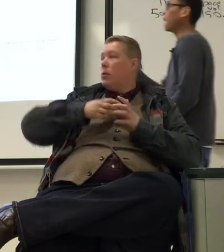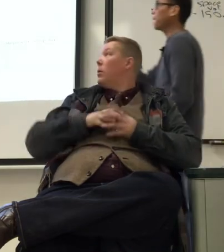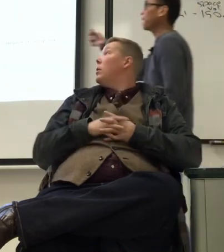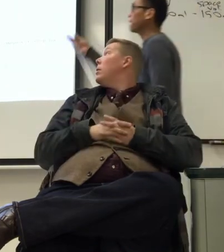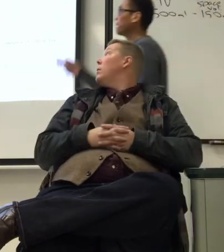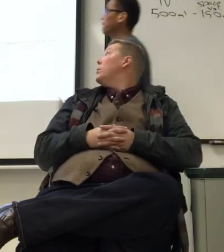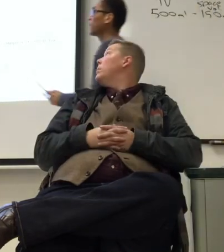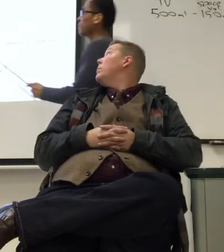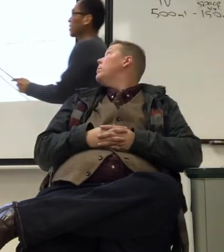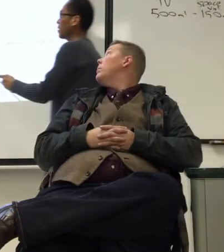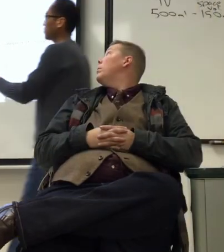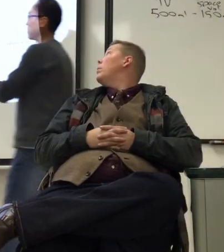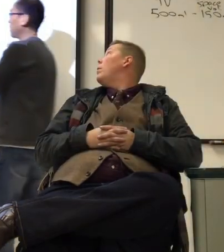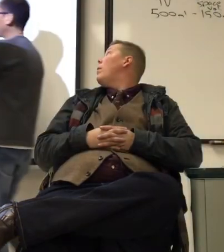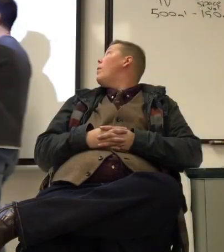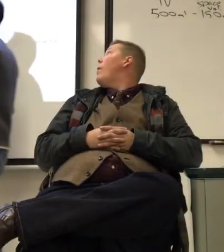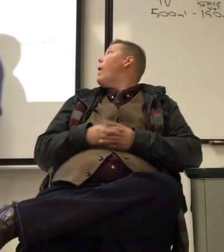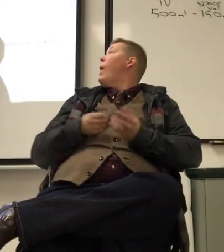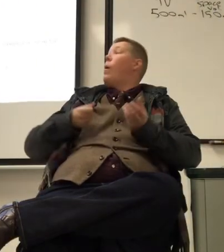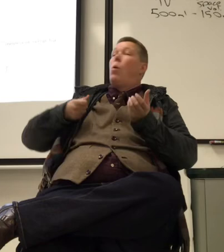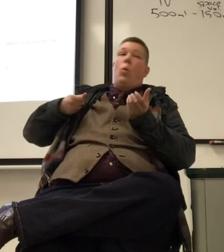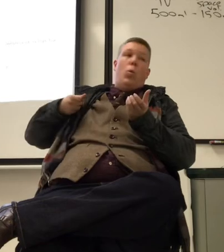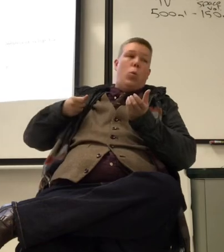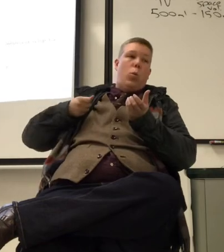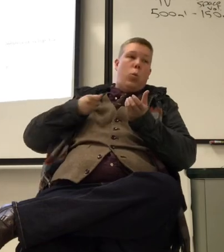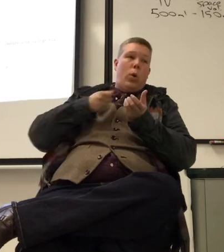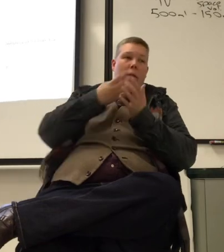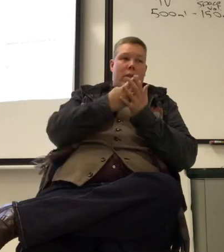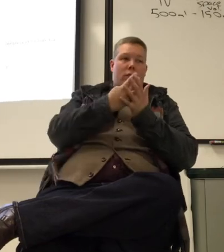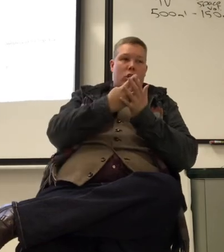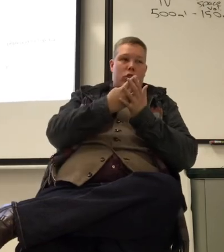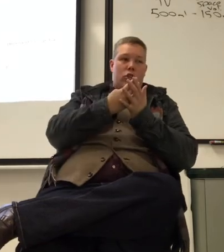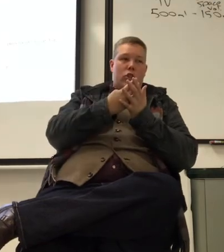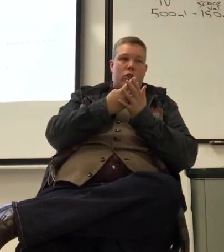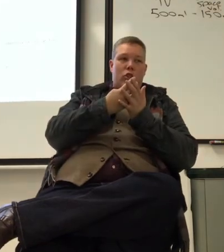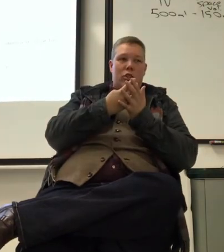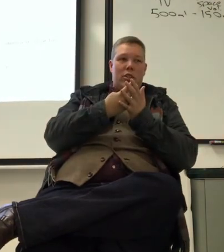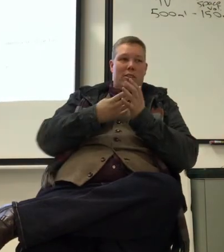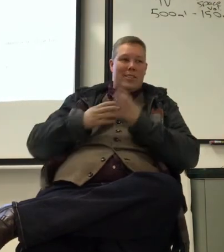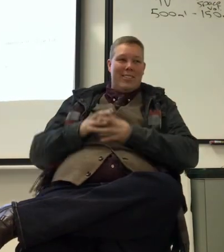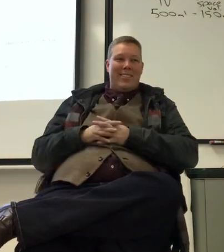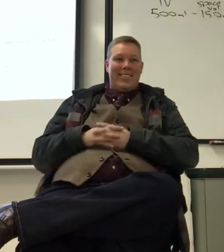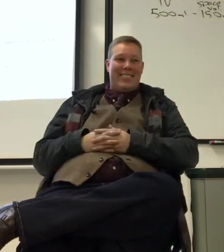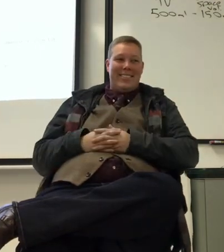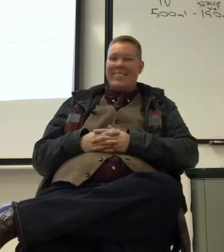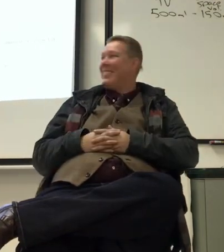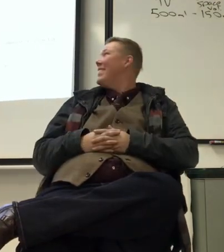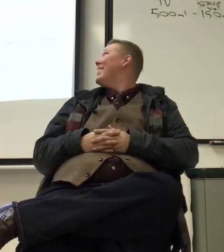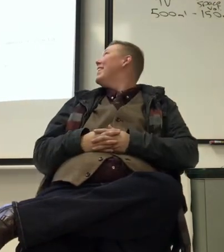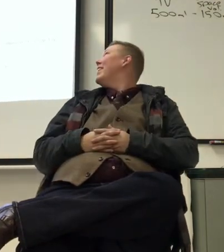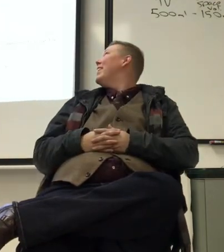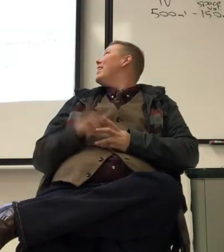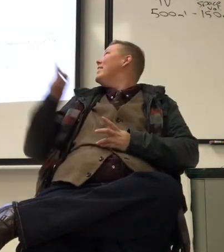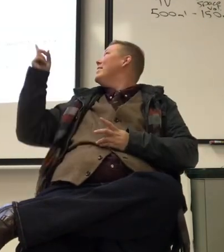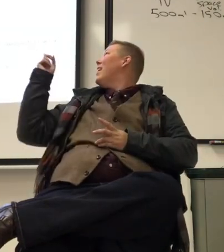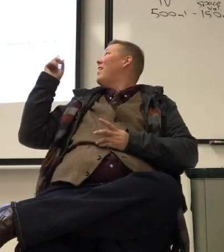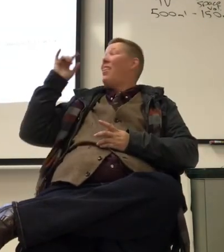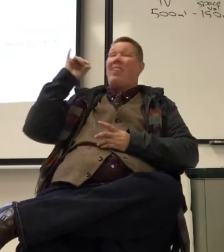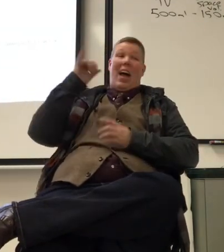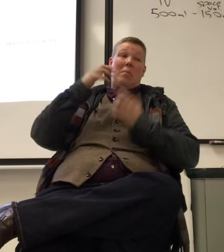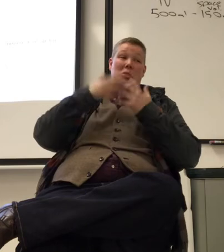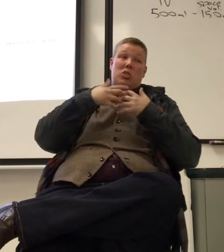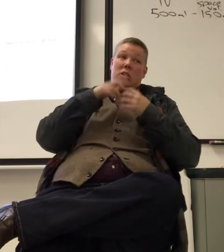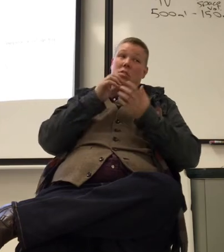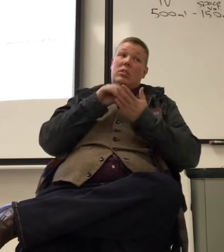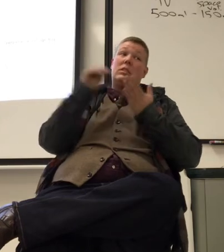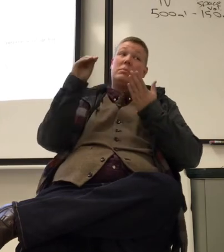pump. There's a filter there. And then you like put this. This is the machinery that costs us a lot of money to take